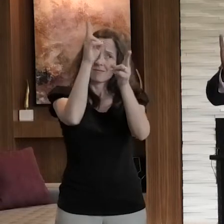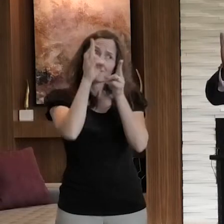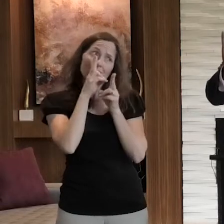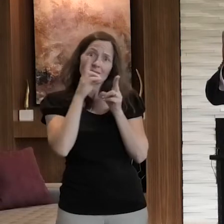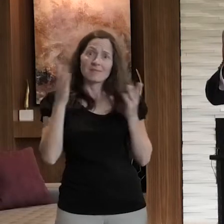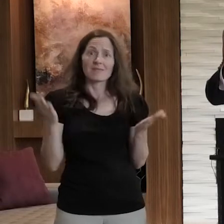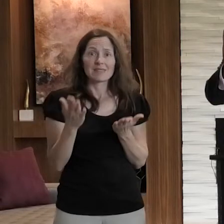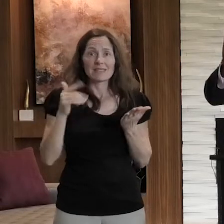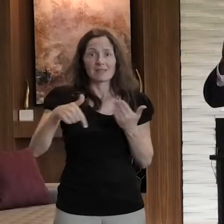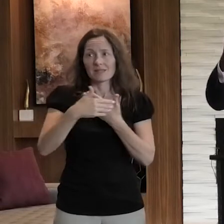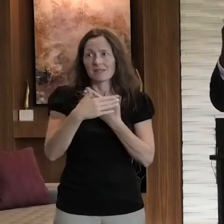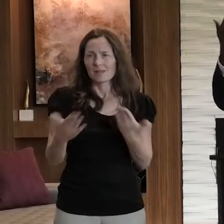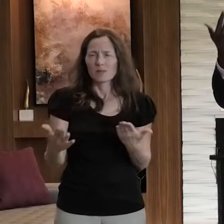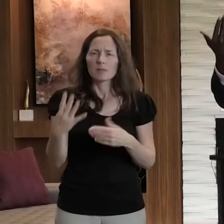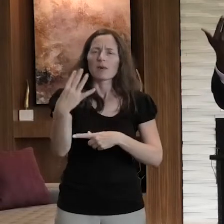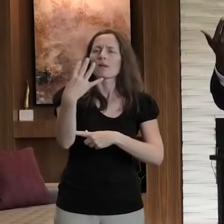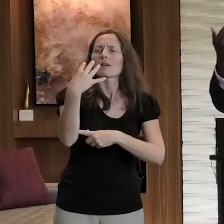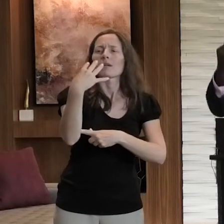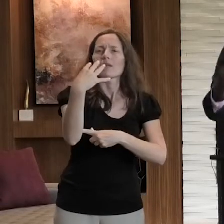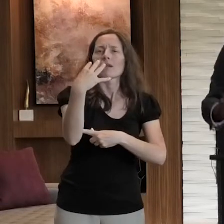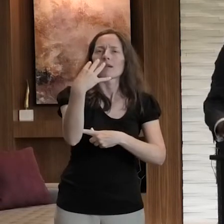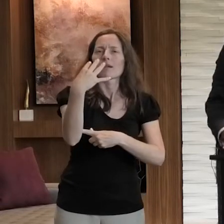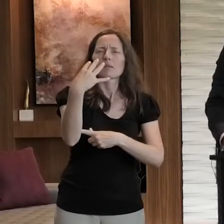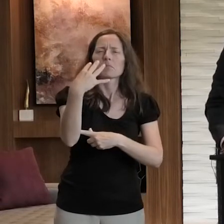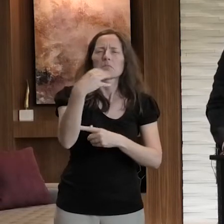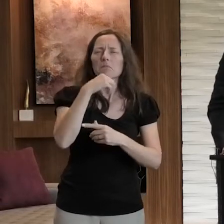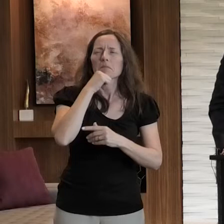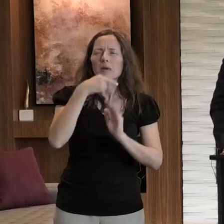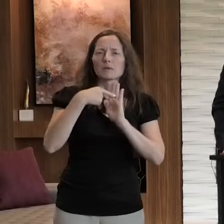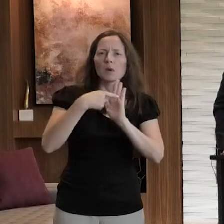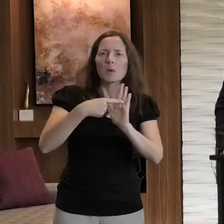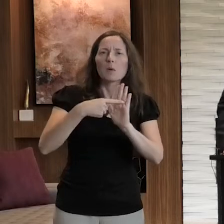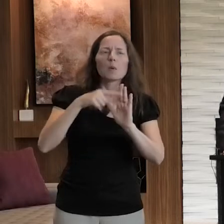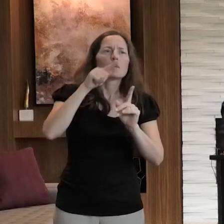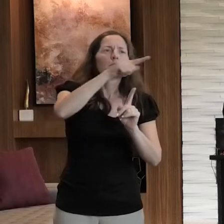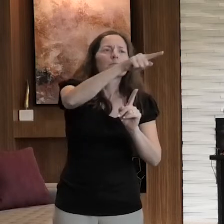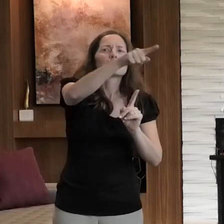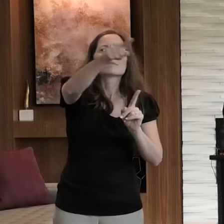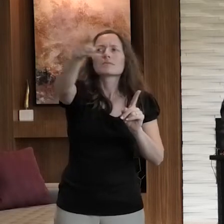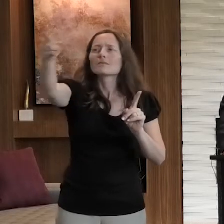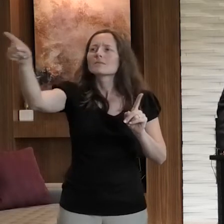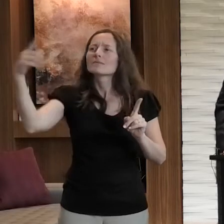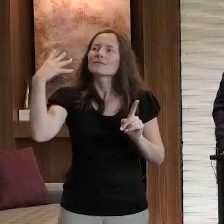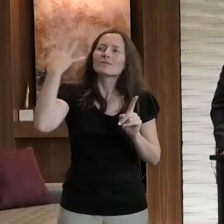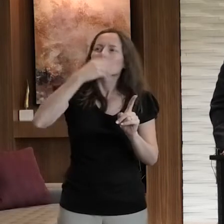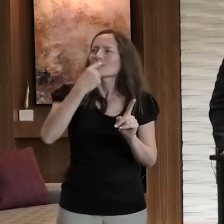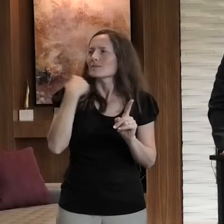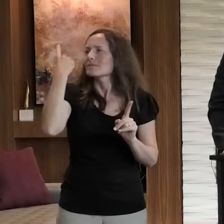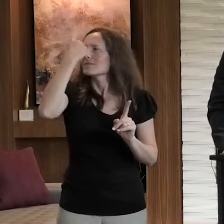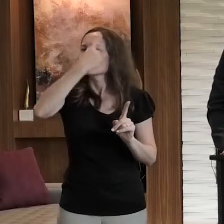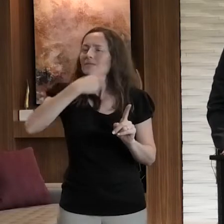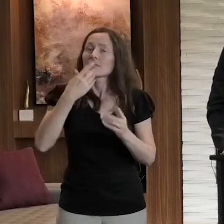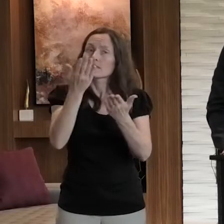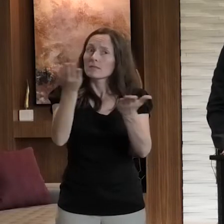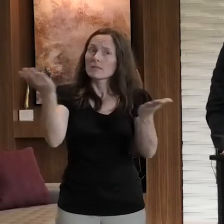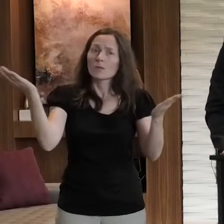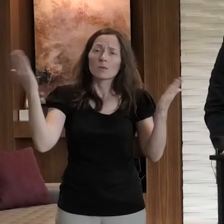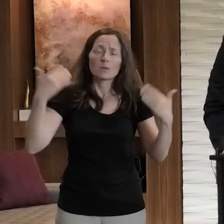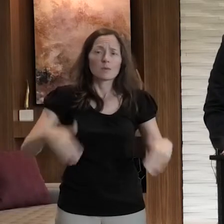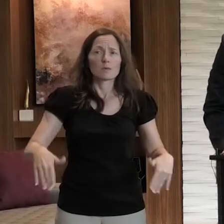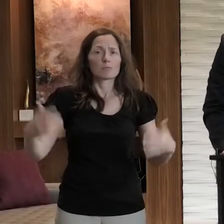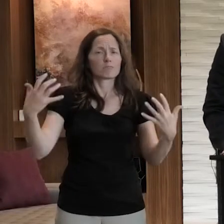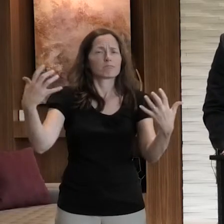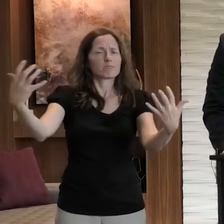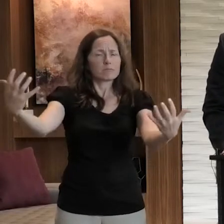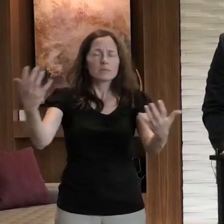cameras can't see the beautiful faces on the other side of some of the most brilliant, dedicated